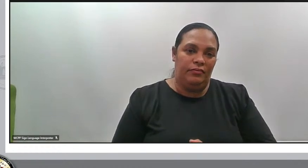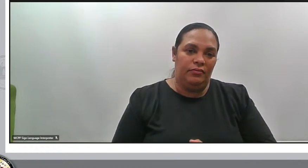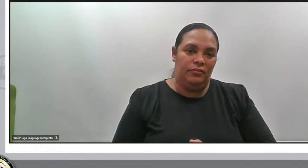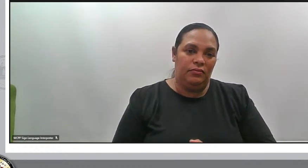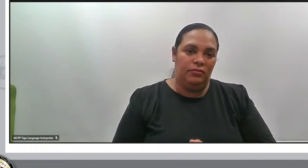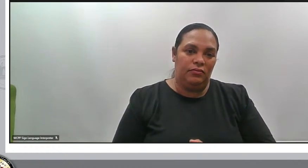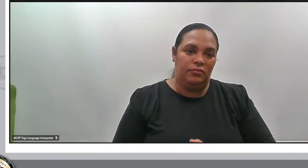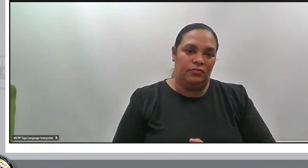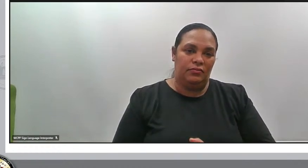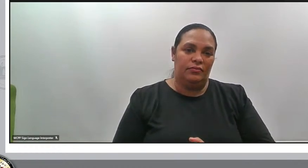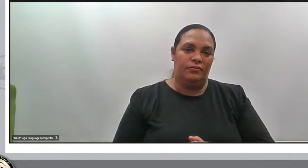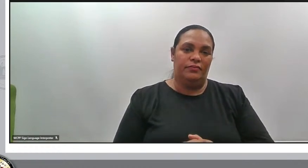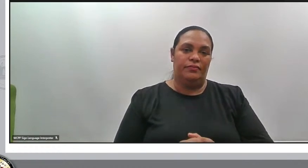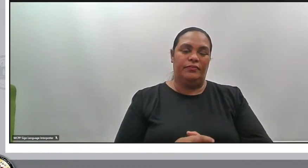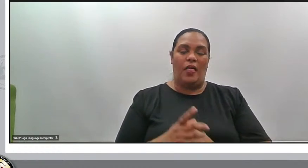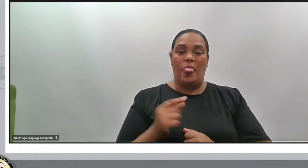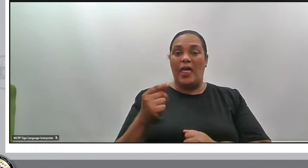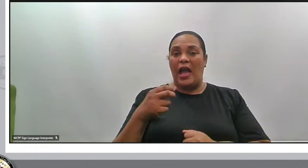The Hansard one.